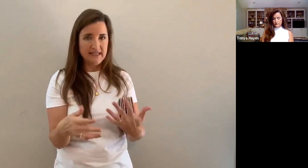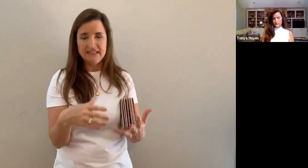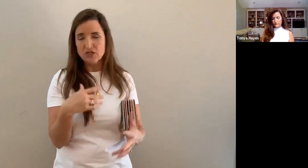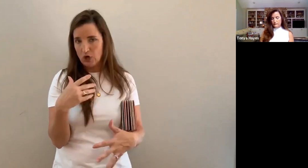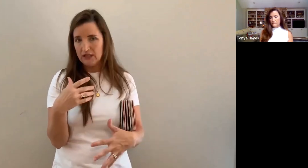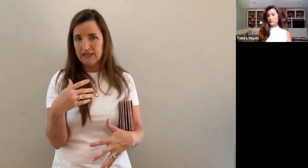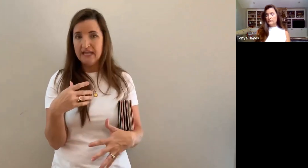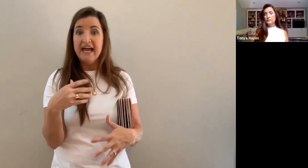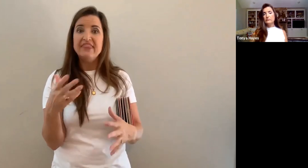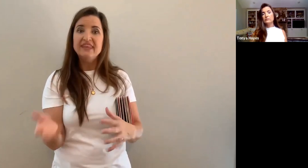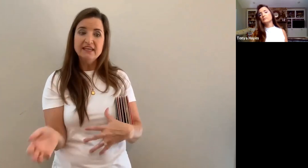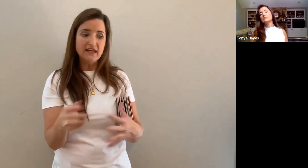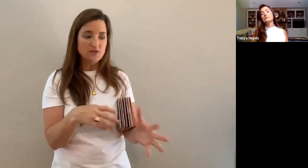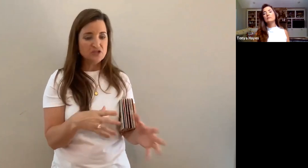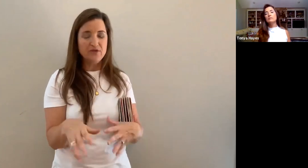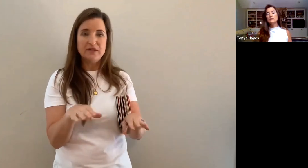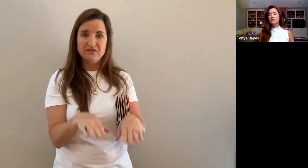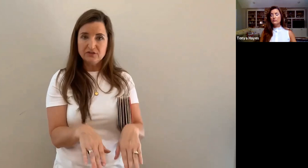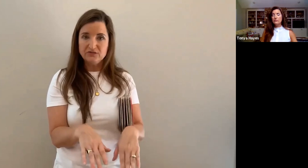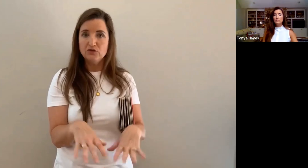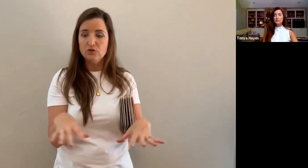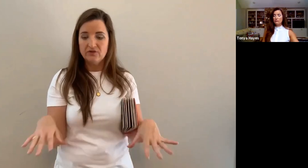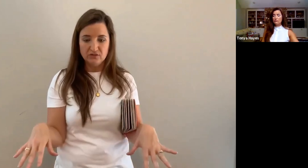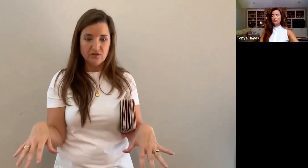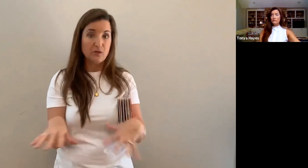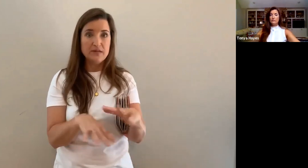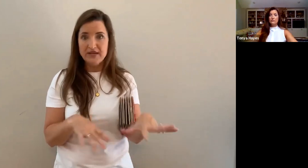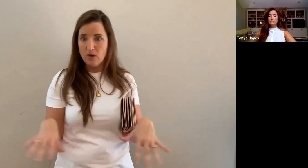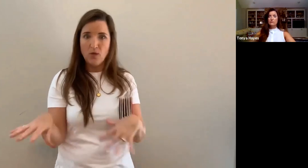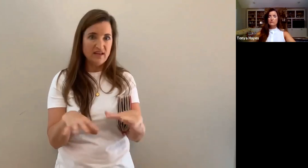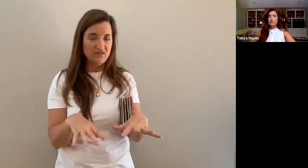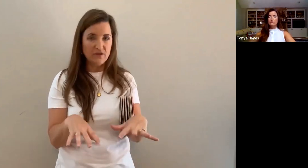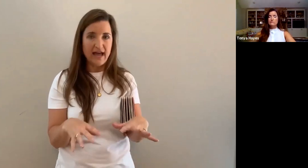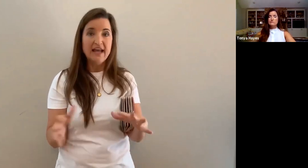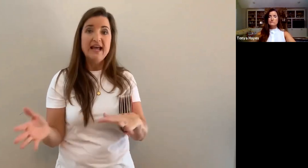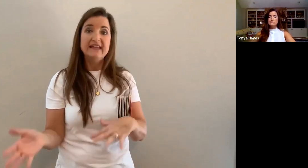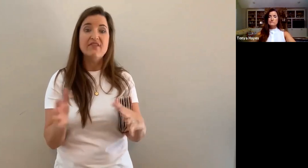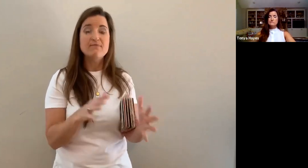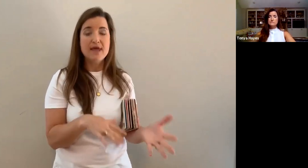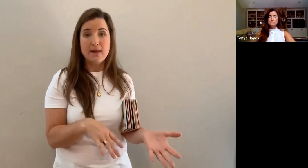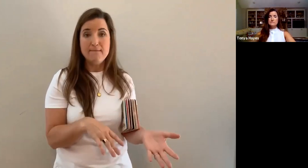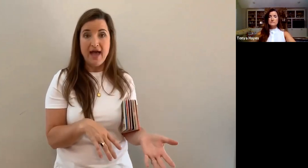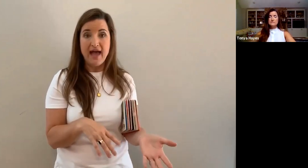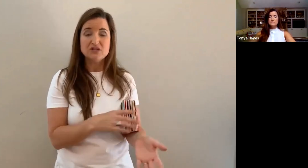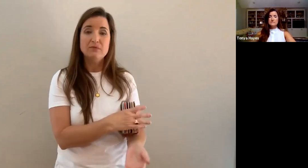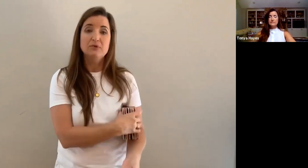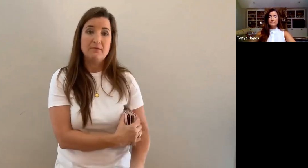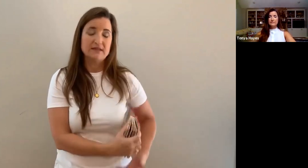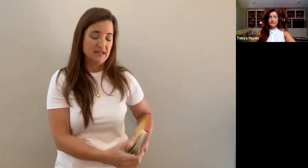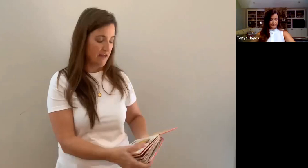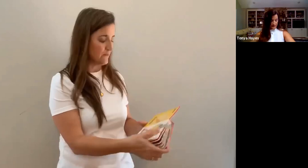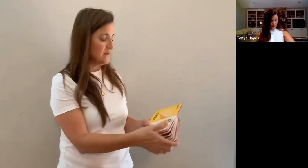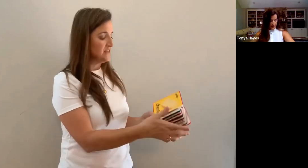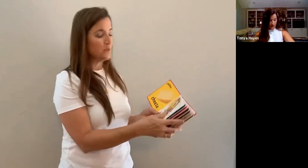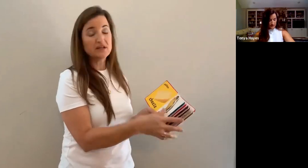be signing and talking and then I'll show them in a field of 2 or a field of 3 depending on what level they're at and let them make a match and put it